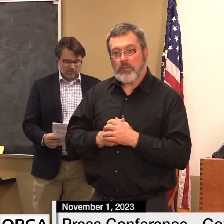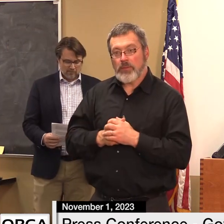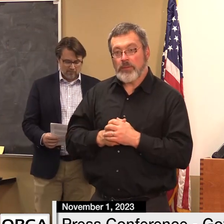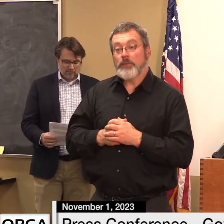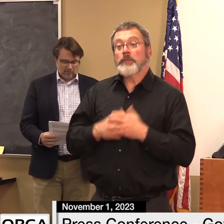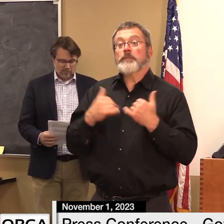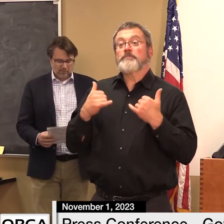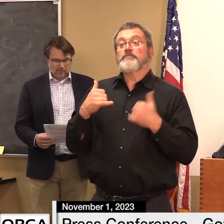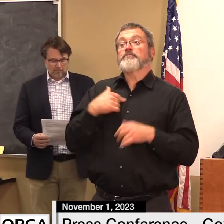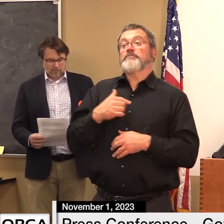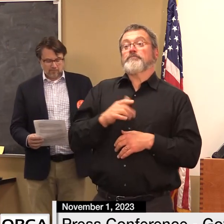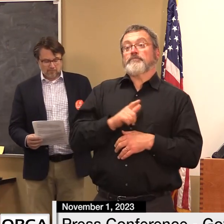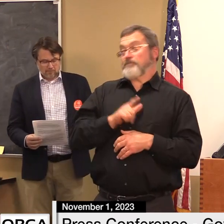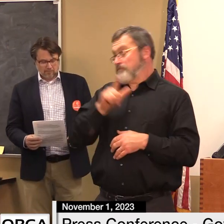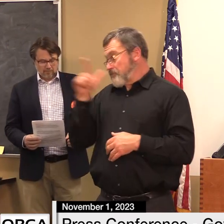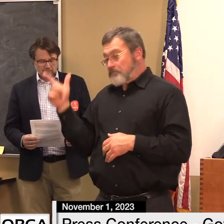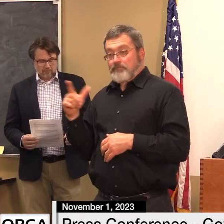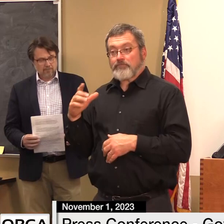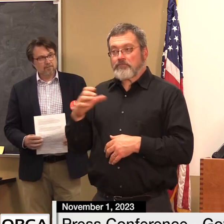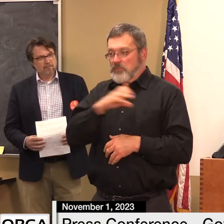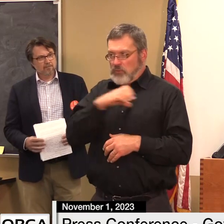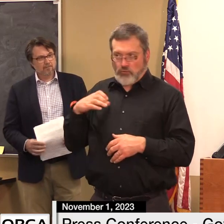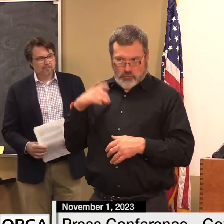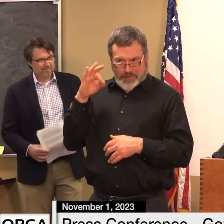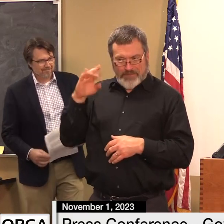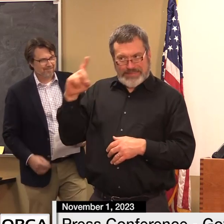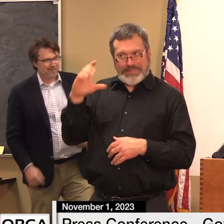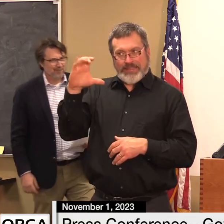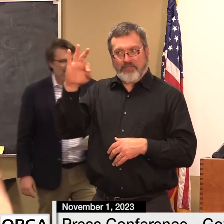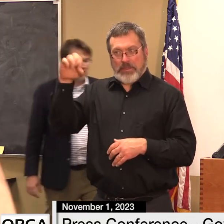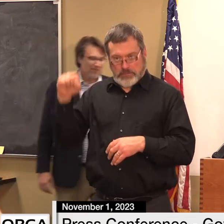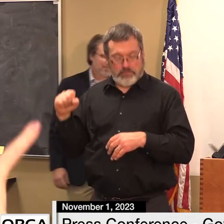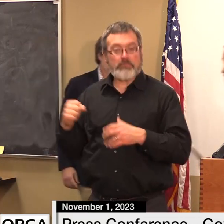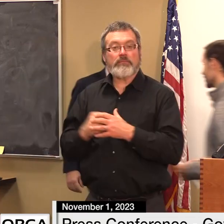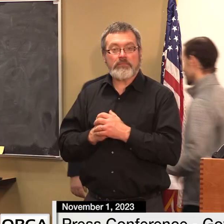the Department of Children's and Families, Chris Winters.